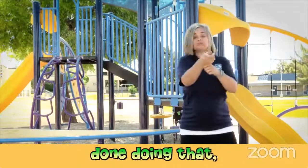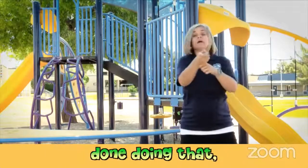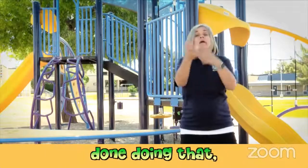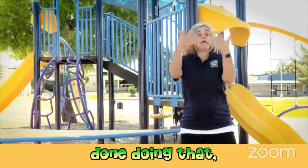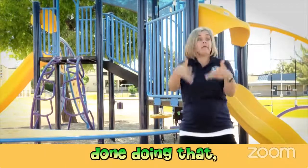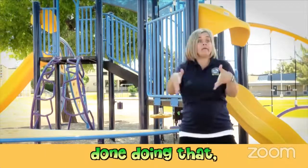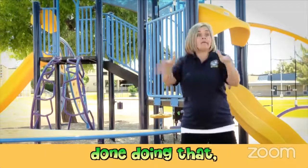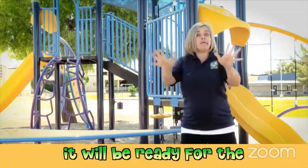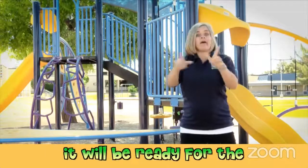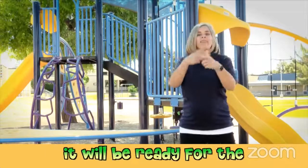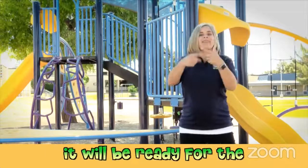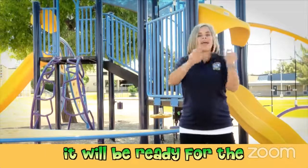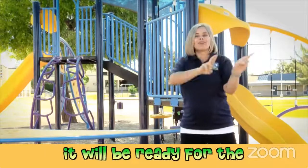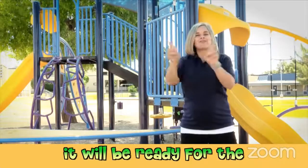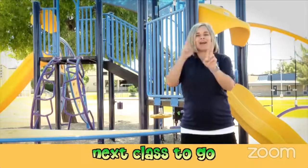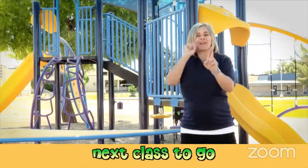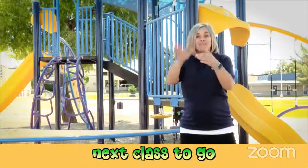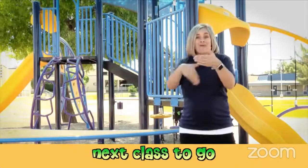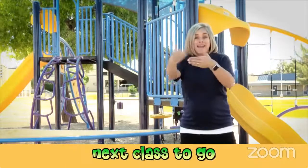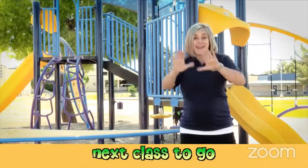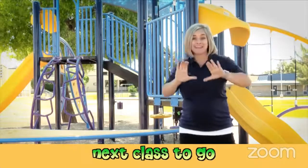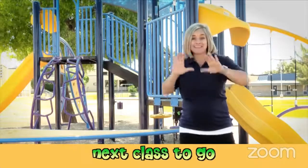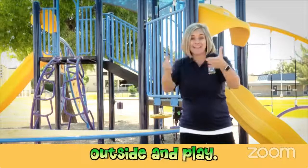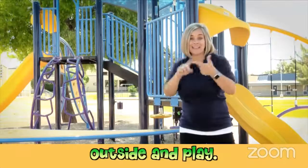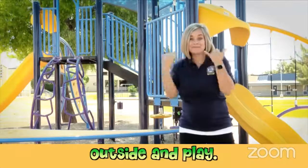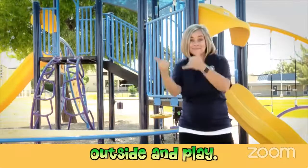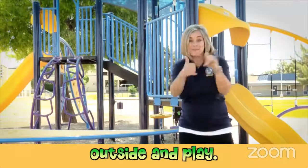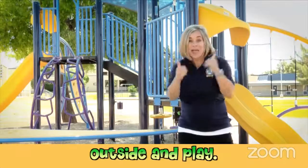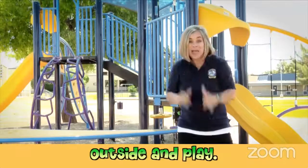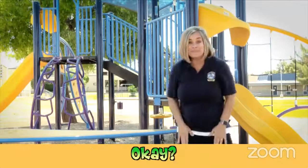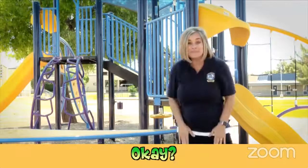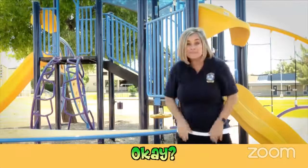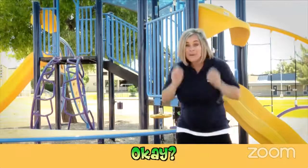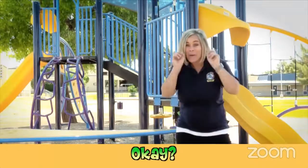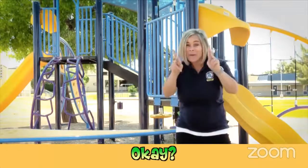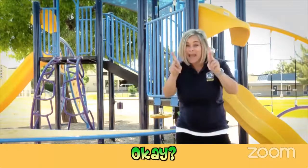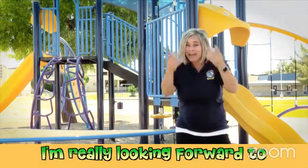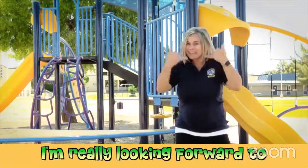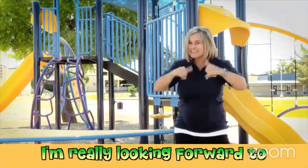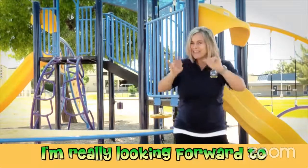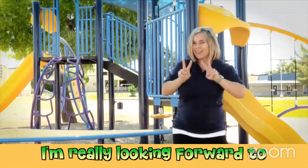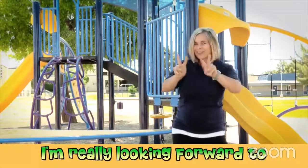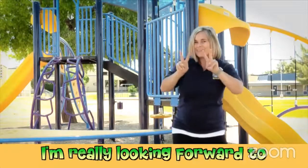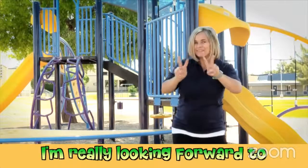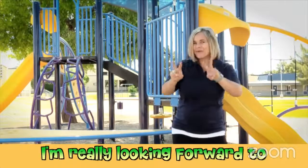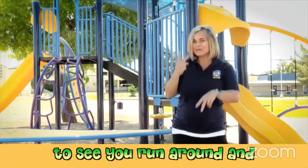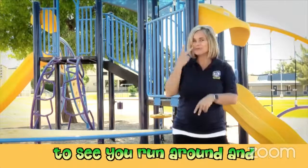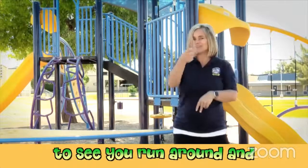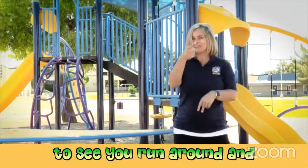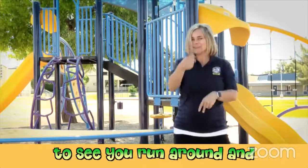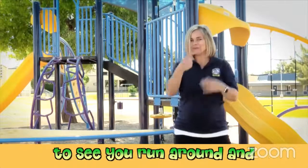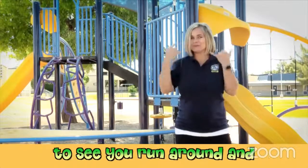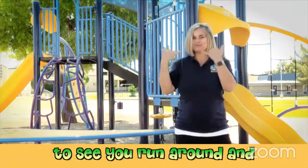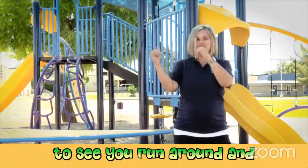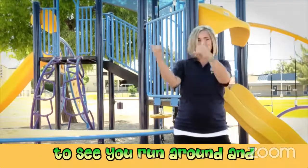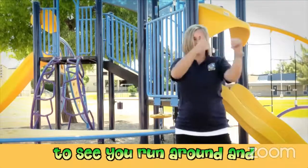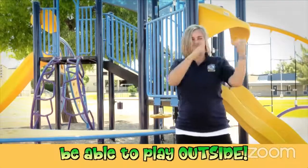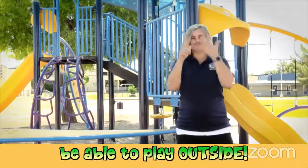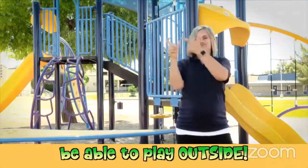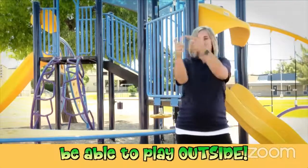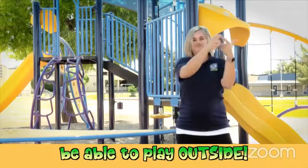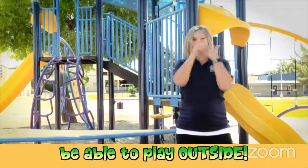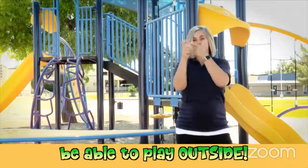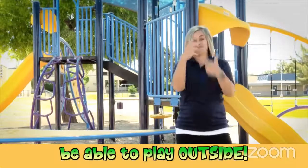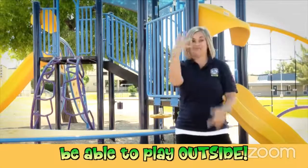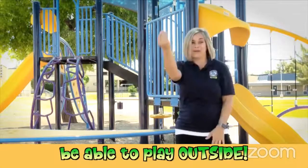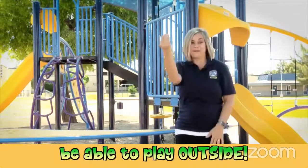they're done doing that, it will be ready for the next class to go outside and play. Okay, I am really looking forward to seeing you run around and be able